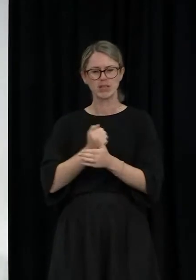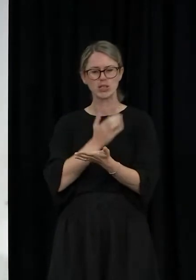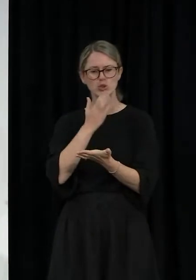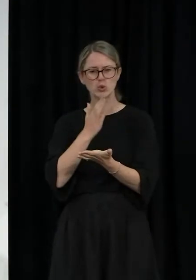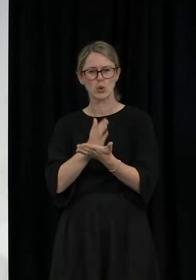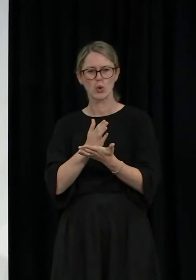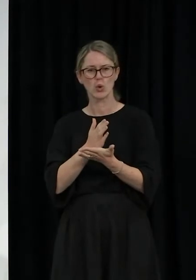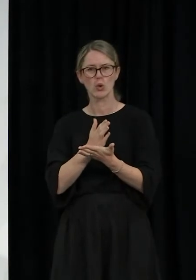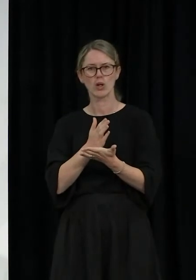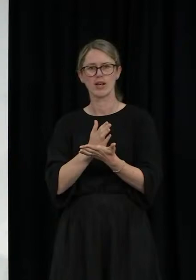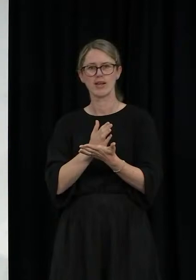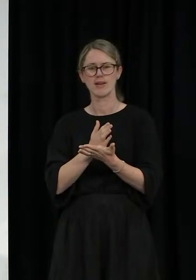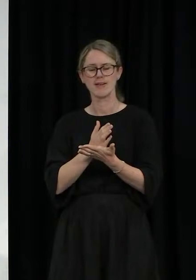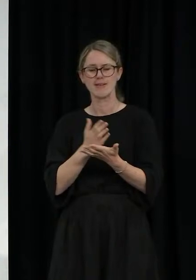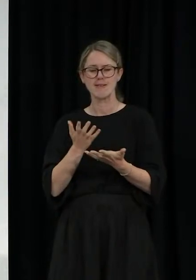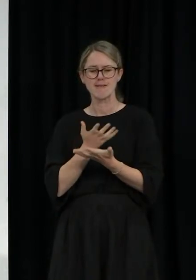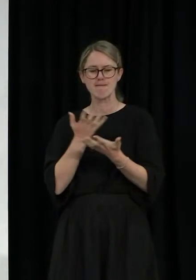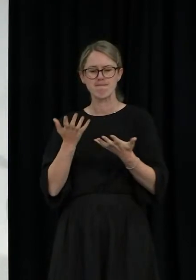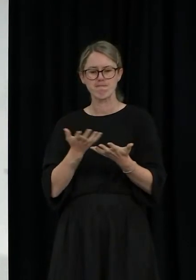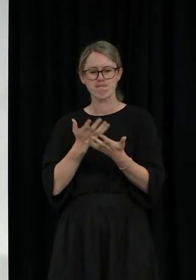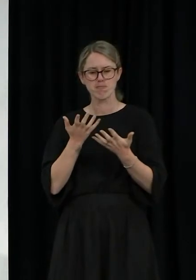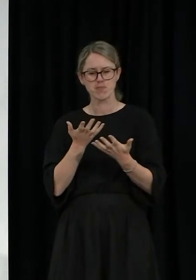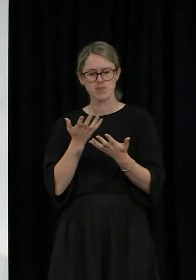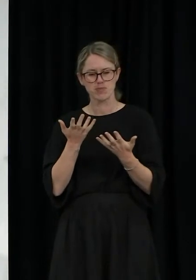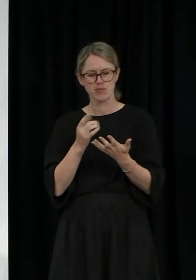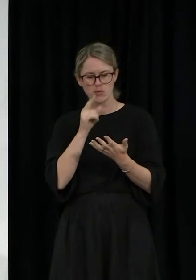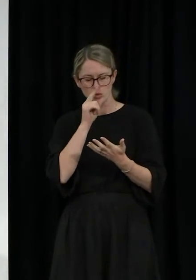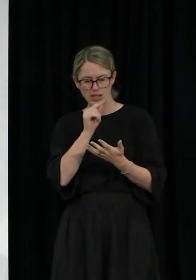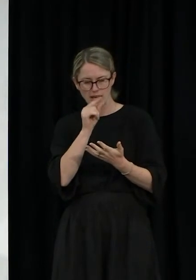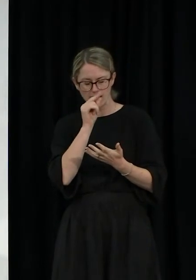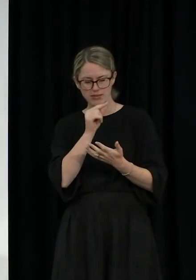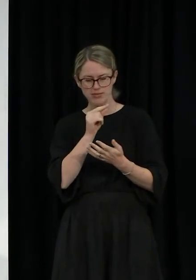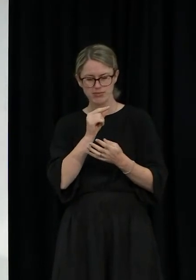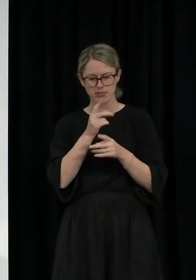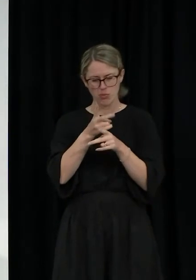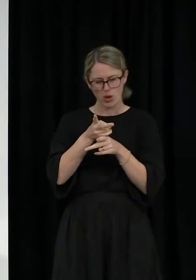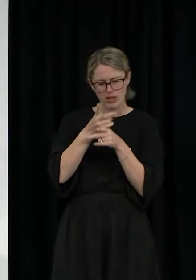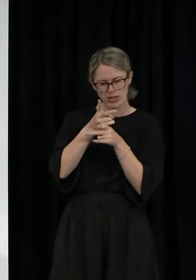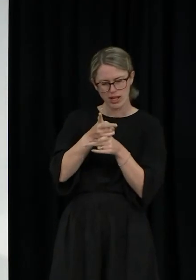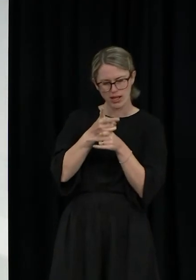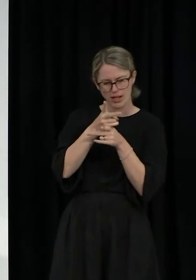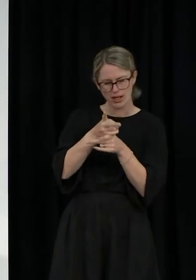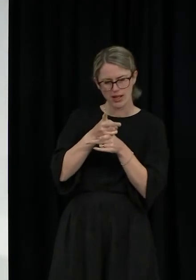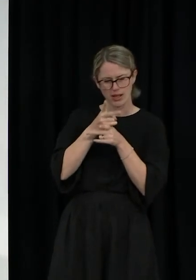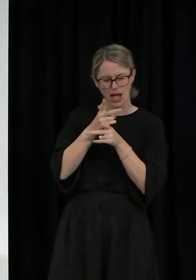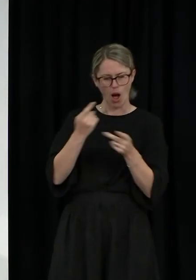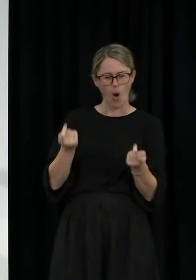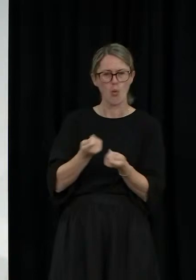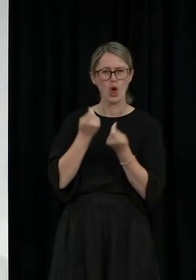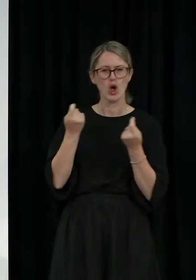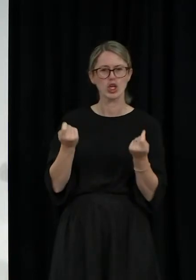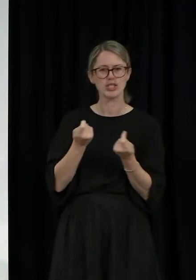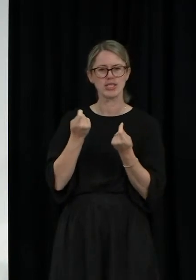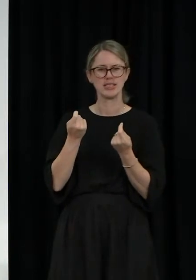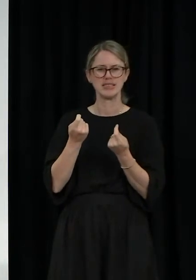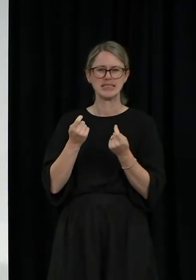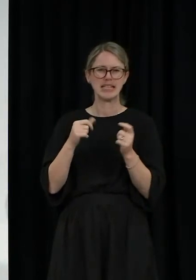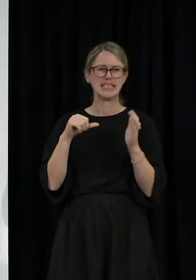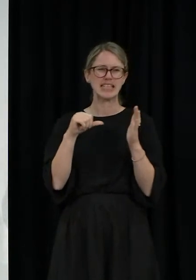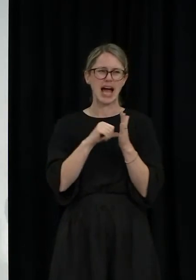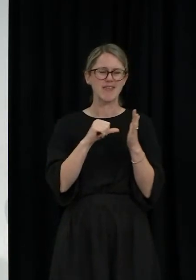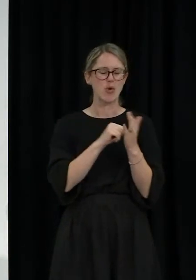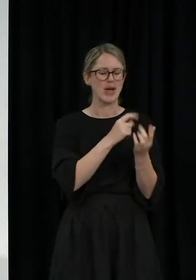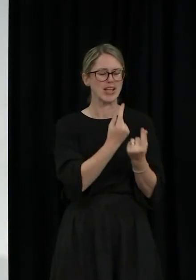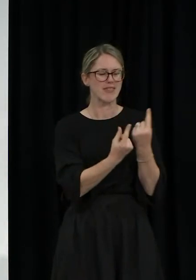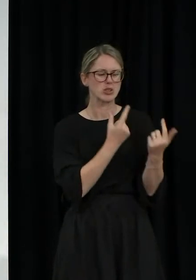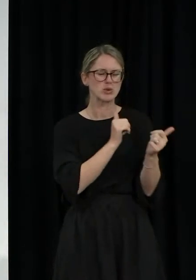we have a way of monitoring it and understanding the dynamics of it. A little bit hard with individual